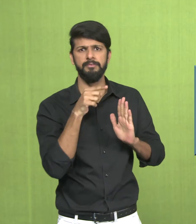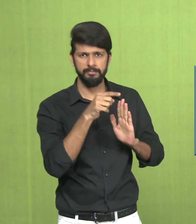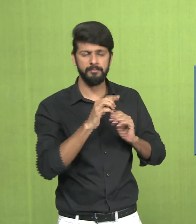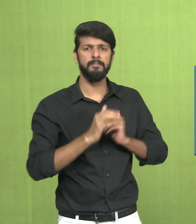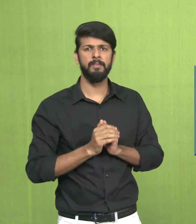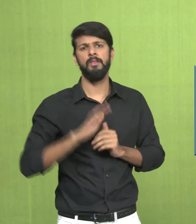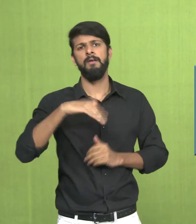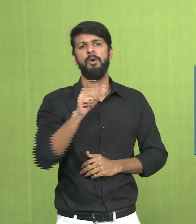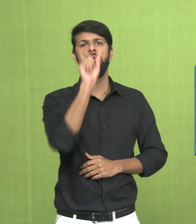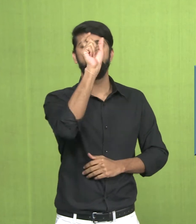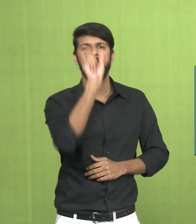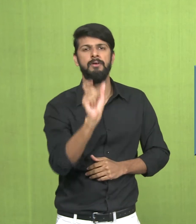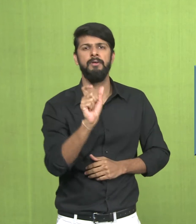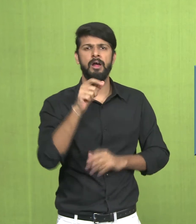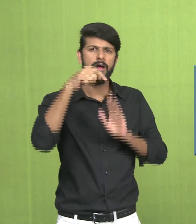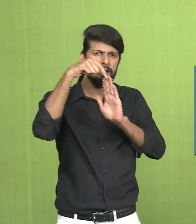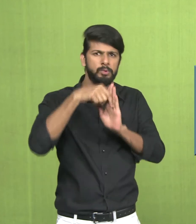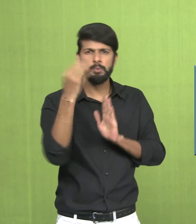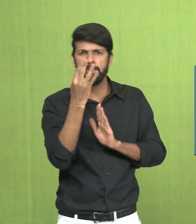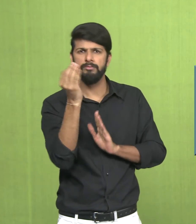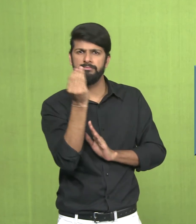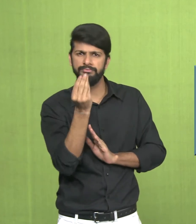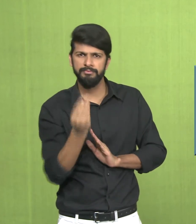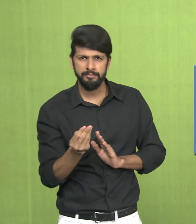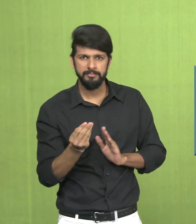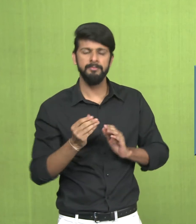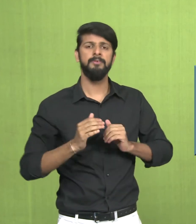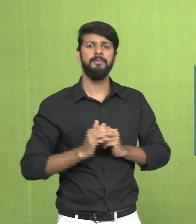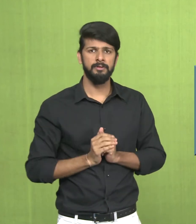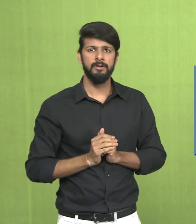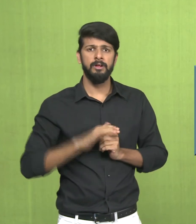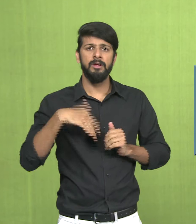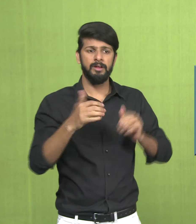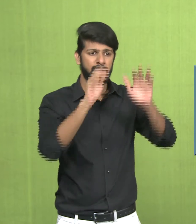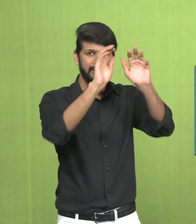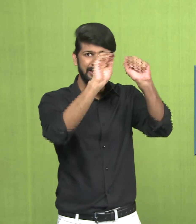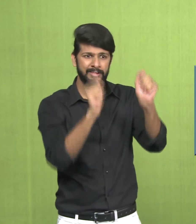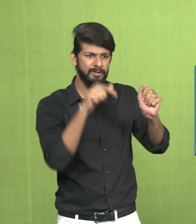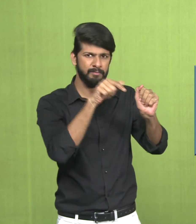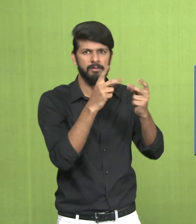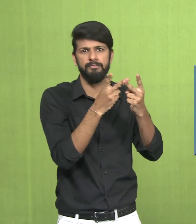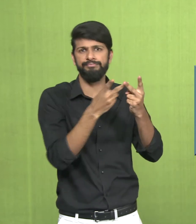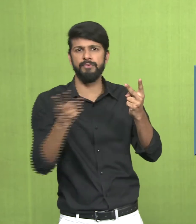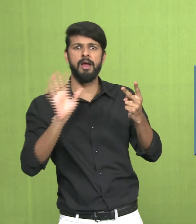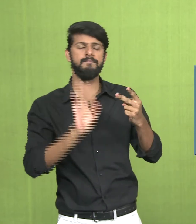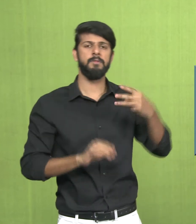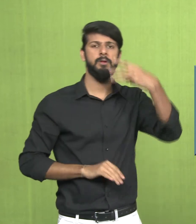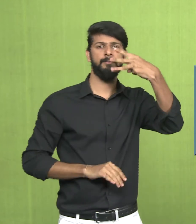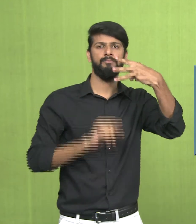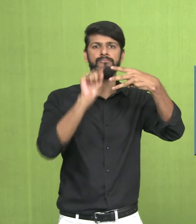Then we talk about sculptures. Then we have the new words from the lesson. Then we will discuss in